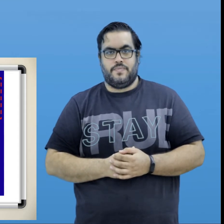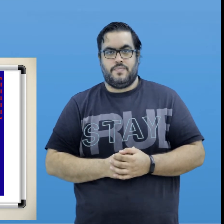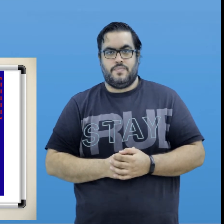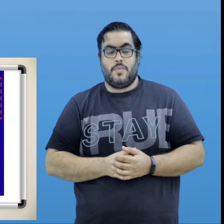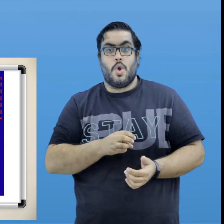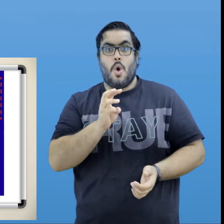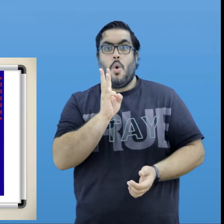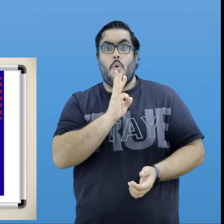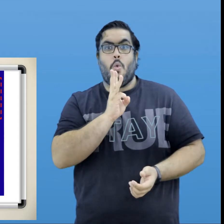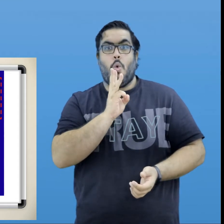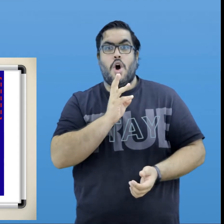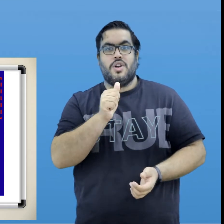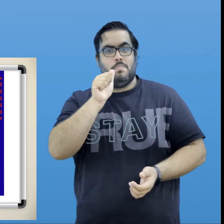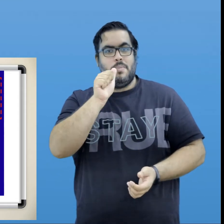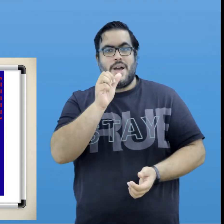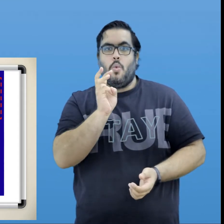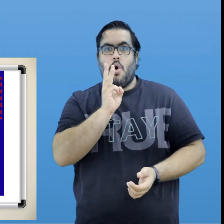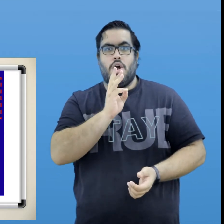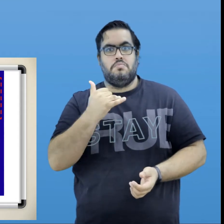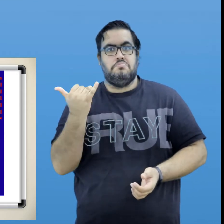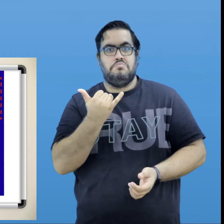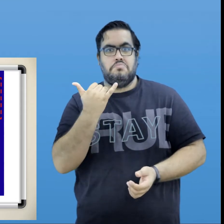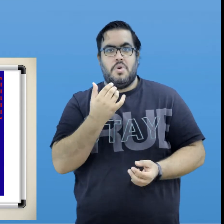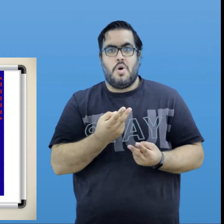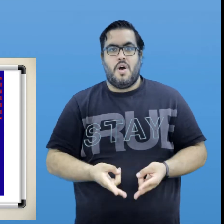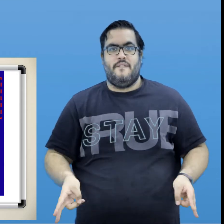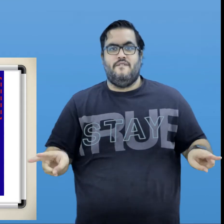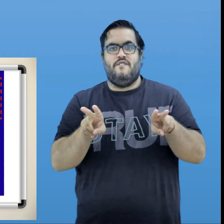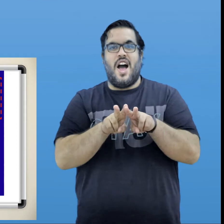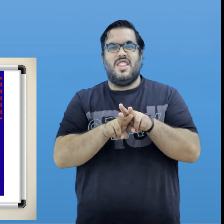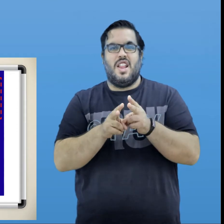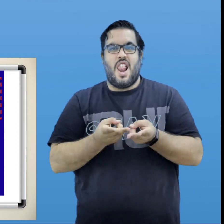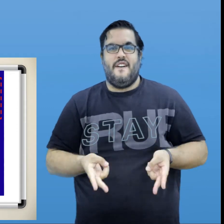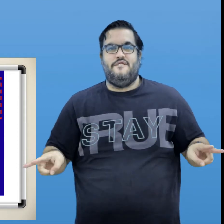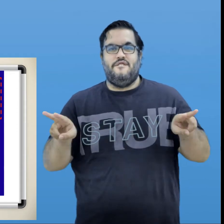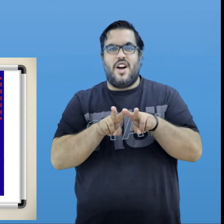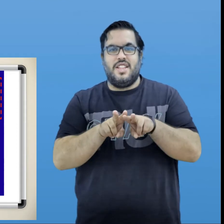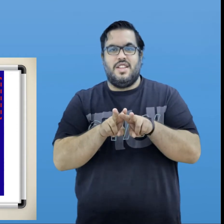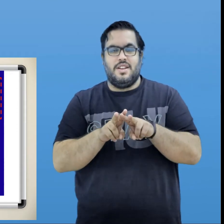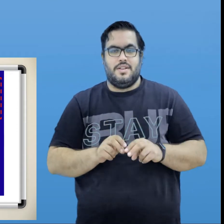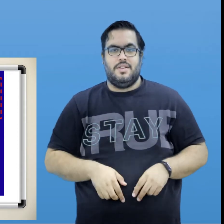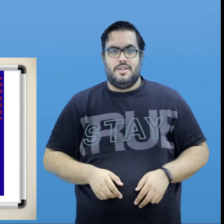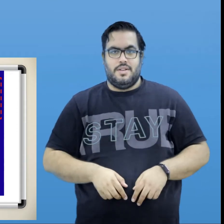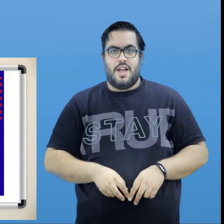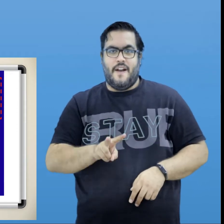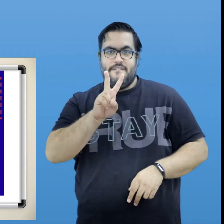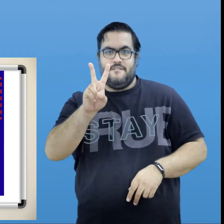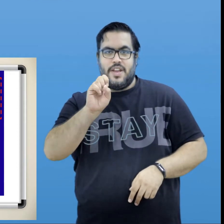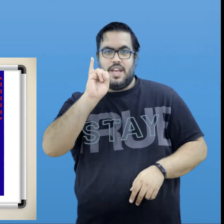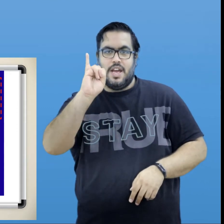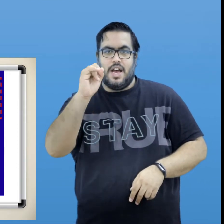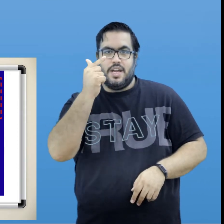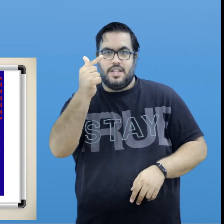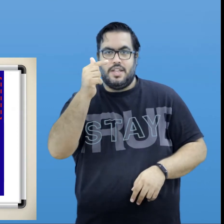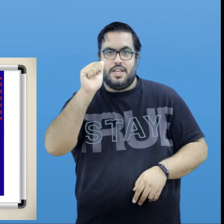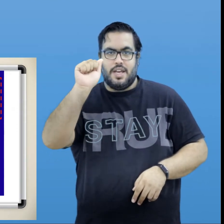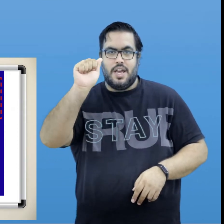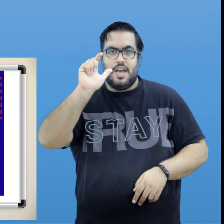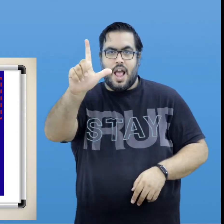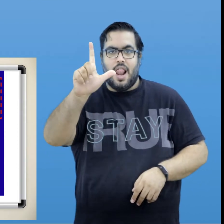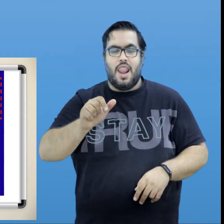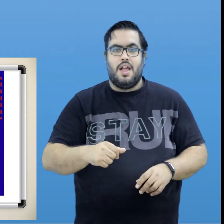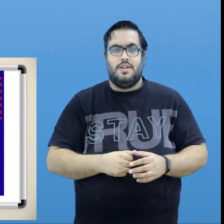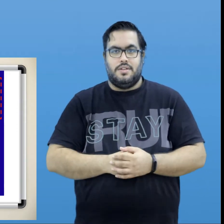Water is vital to our body. We all know this. Now, do you agree with it or not? And why?